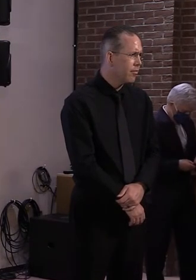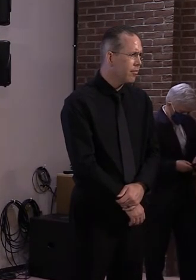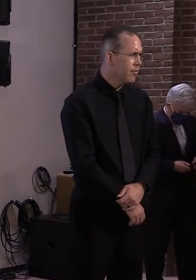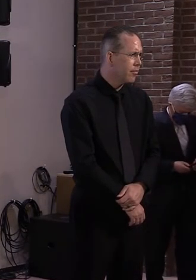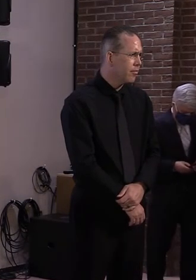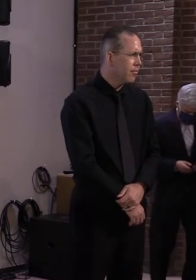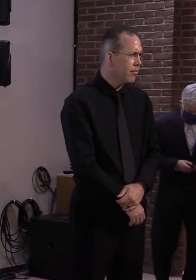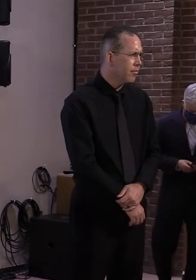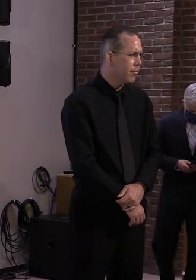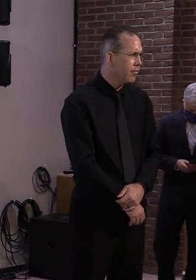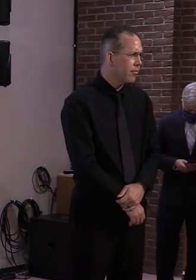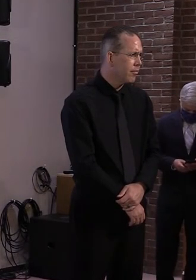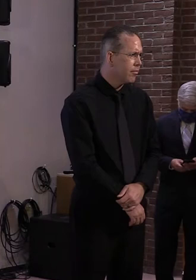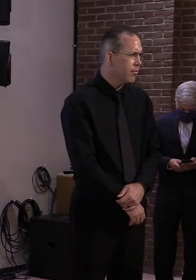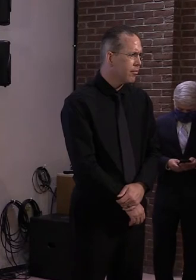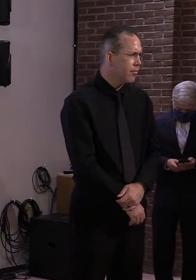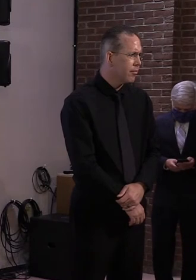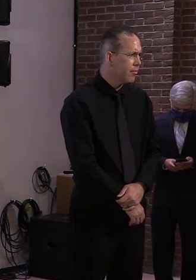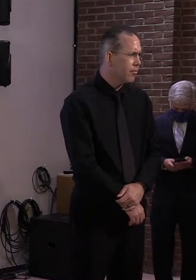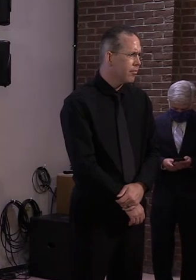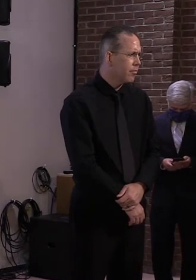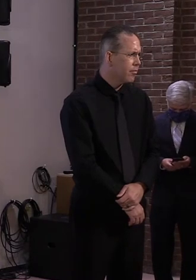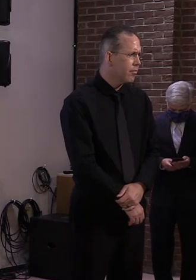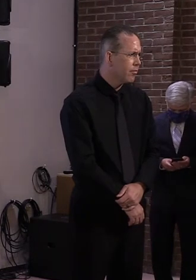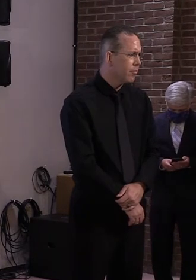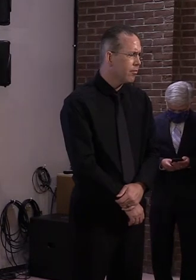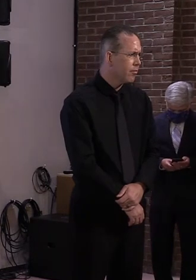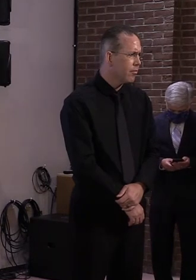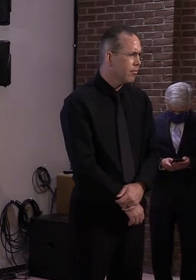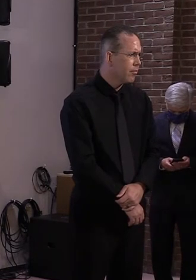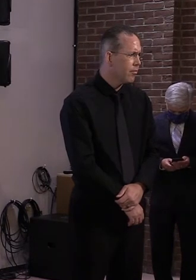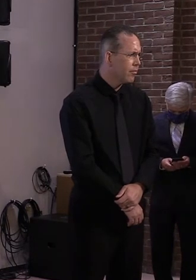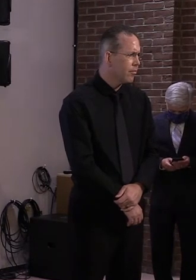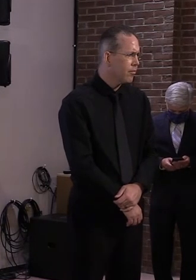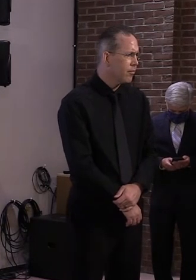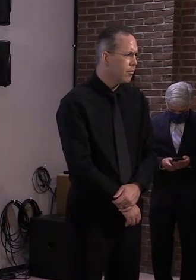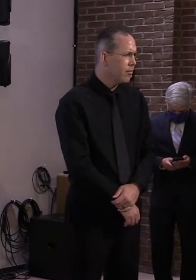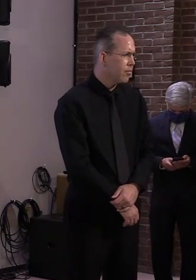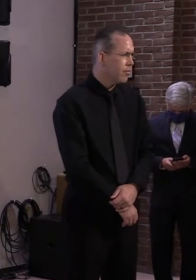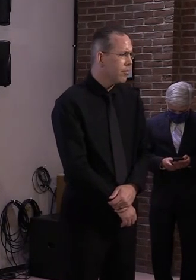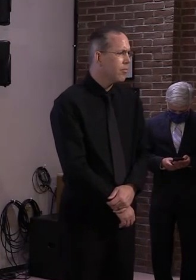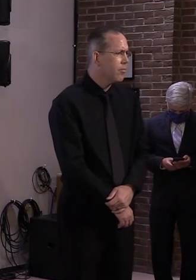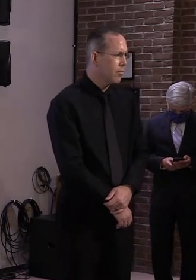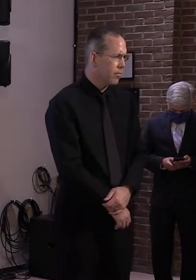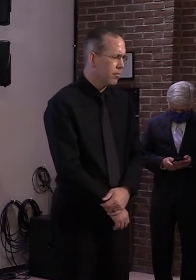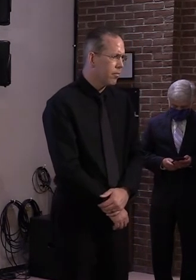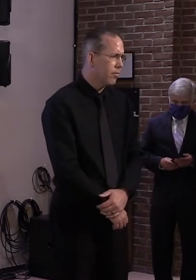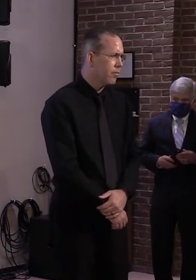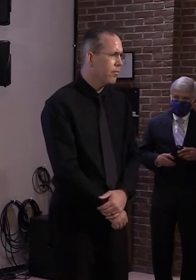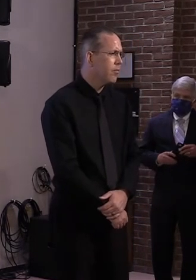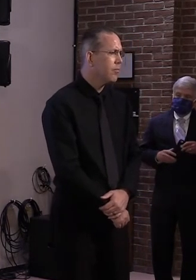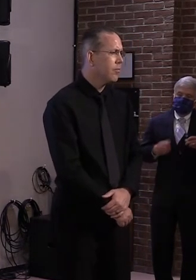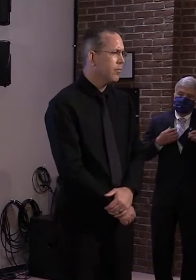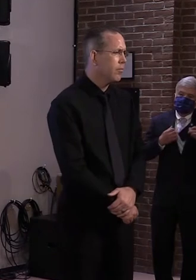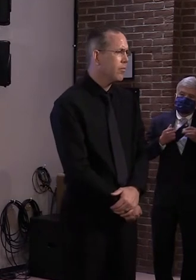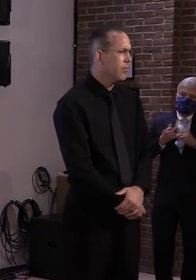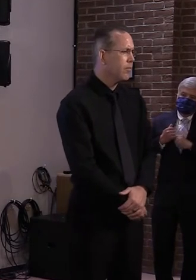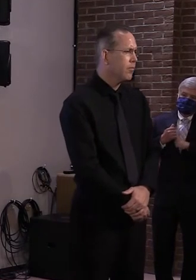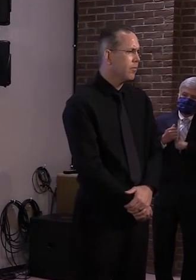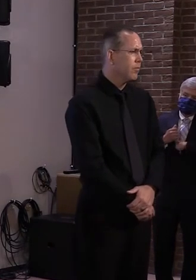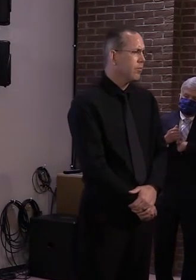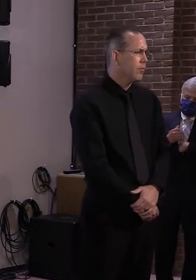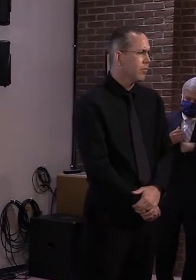workers, well over 100 people. It's the 6 hospitalizations as well.